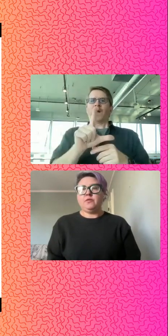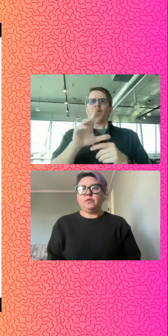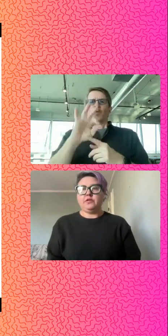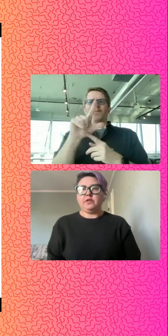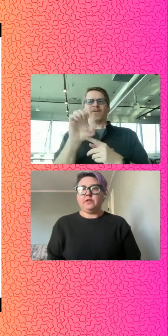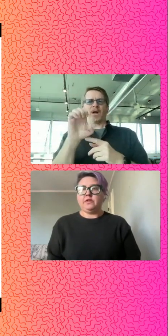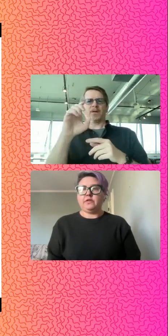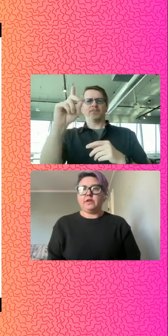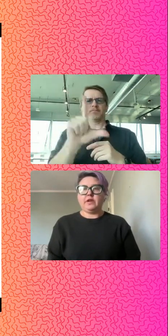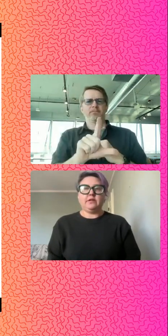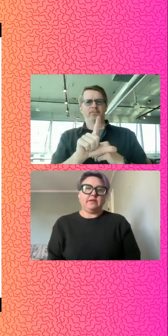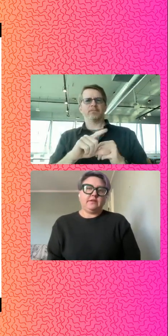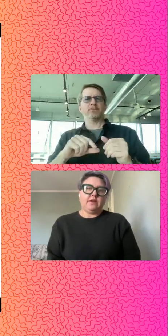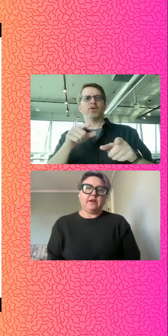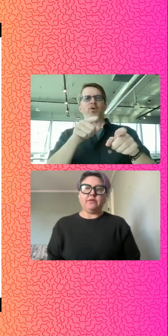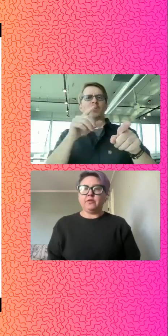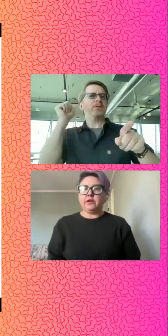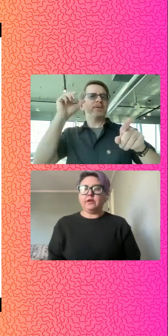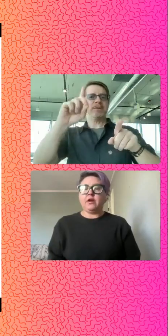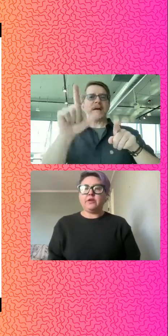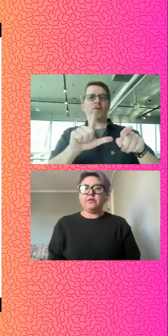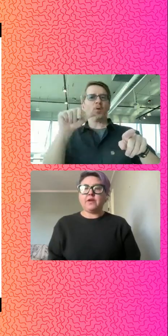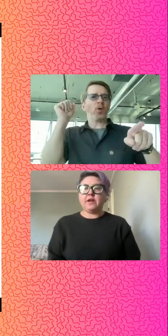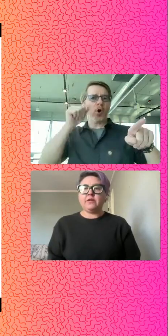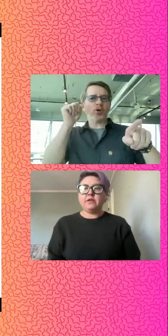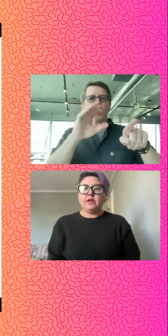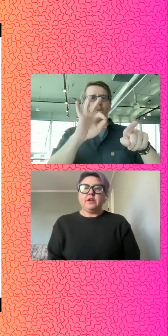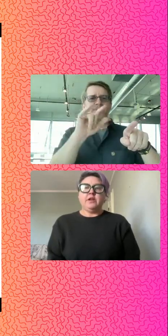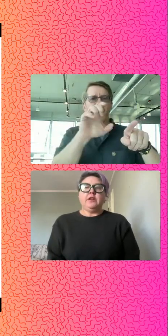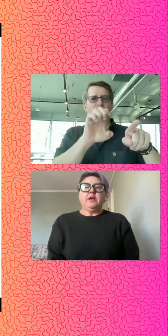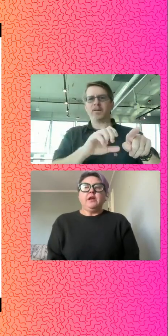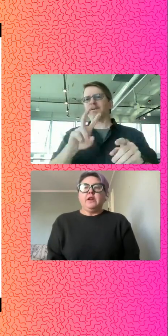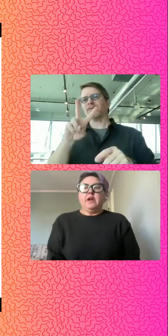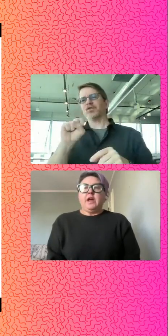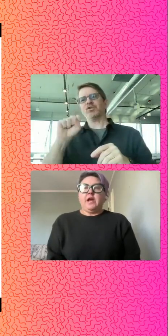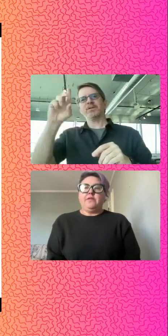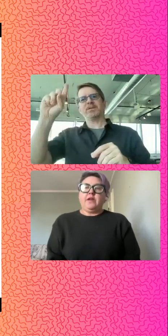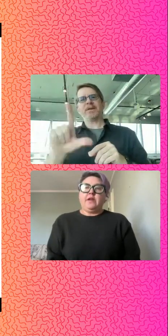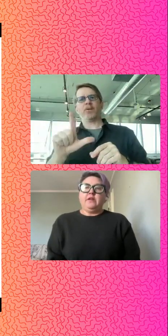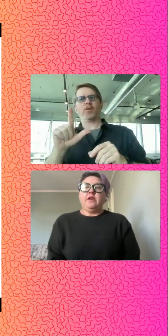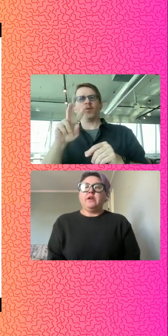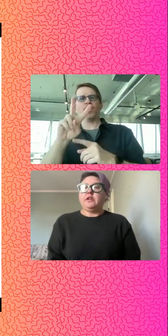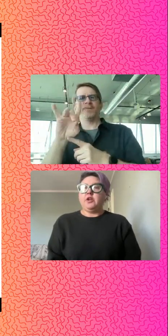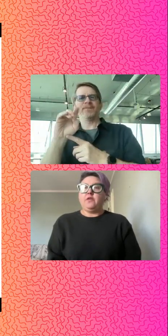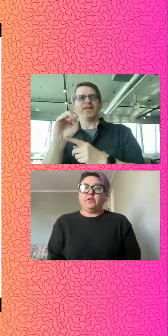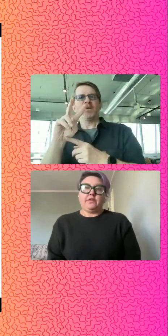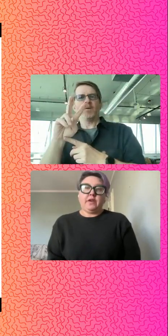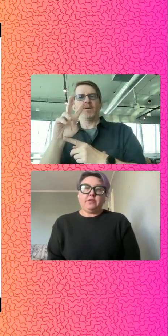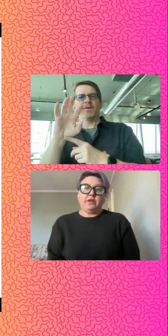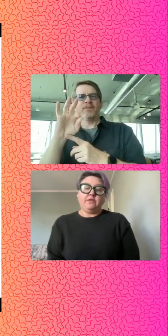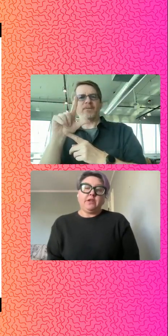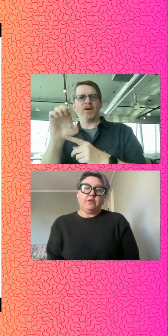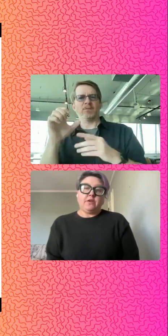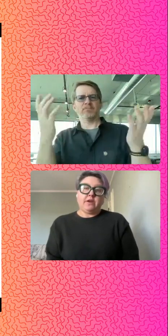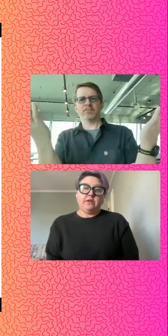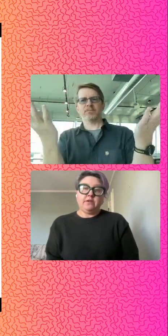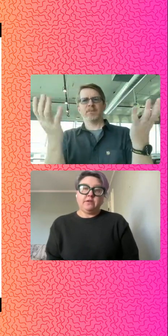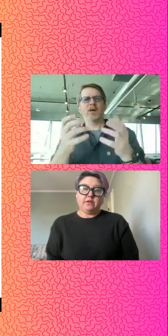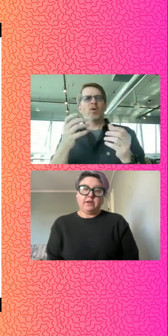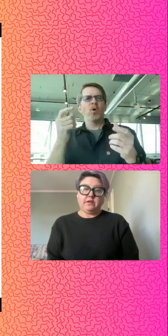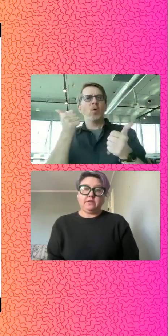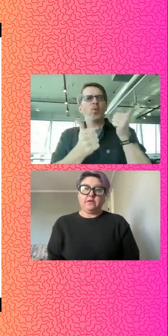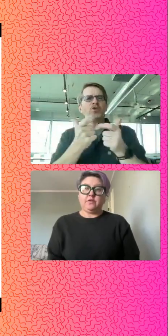audio, which is like, let's say, downloading an audio file, and then, versus downloading a video